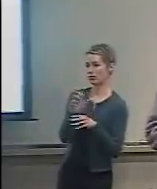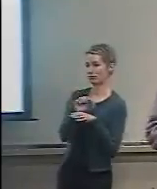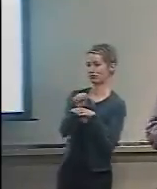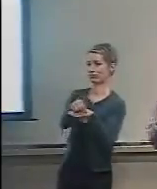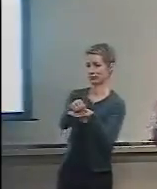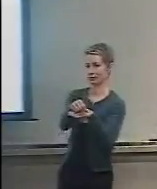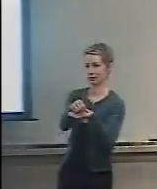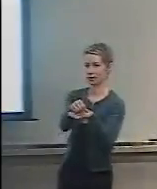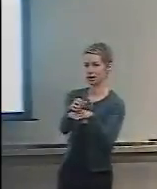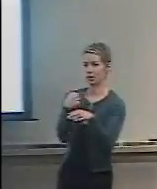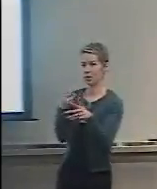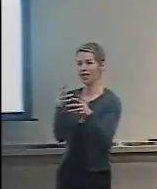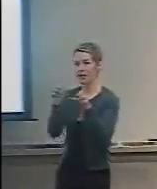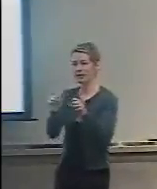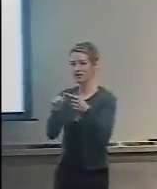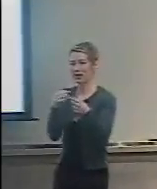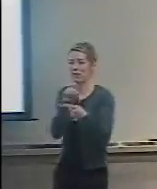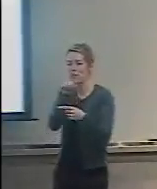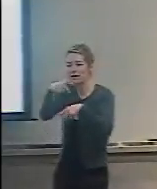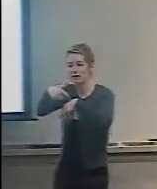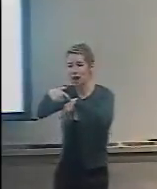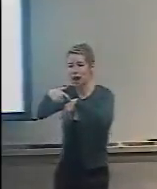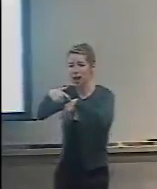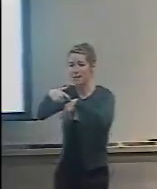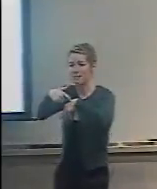the ability to have real-time